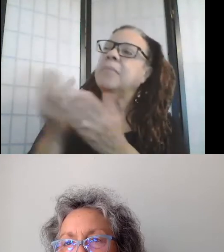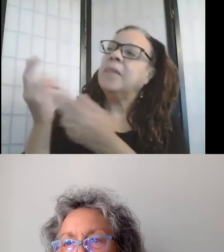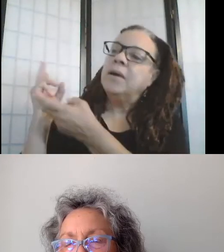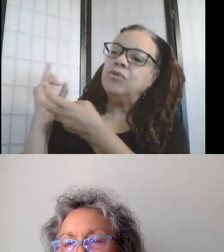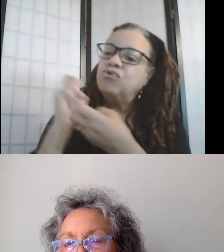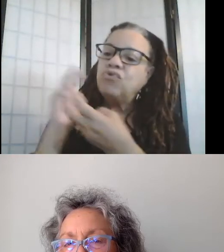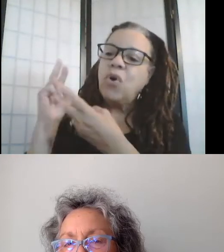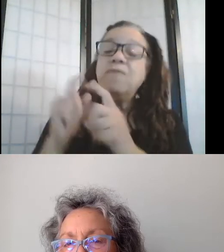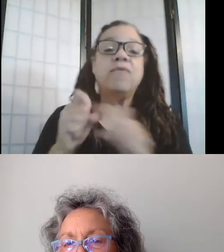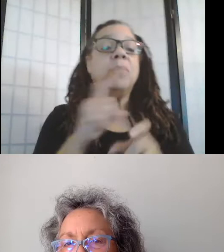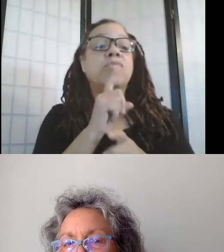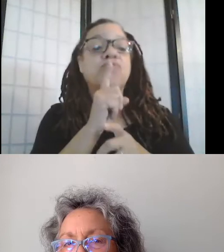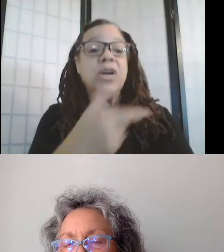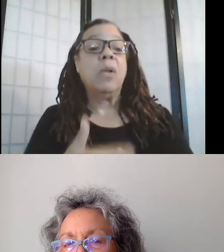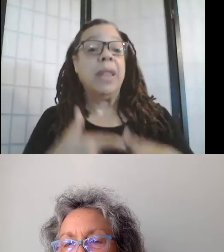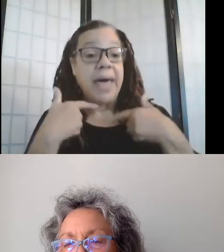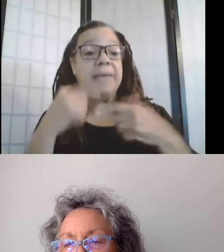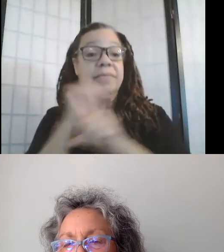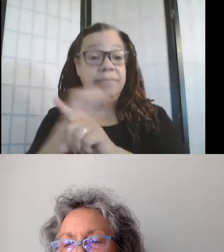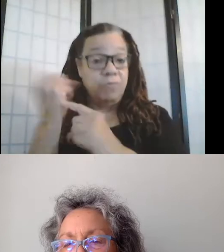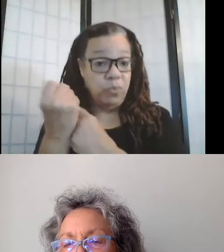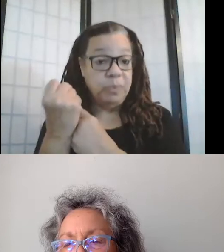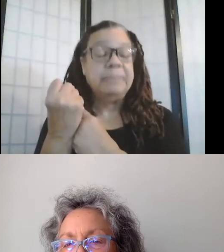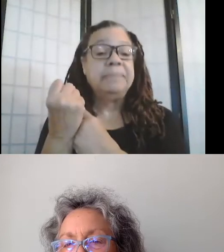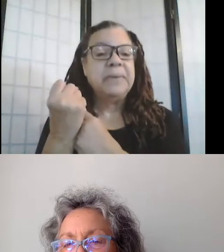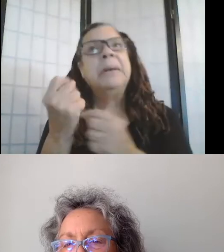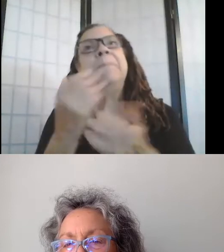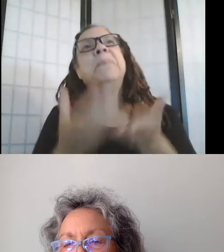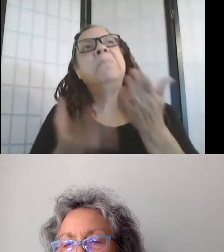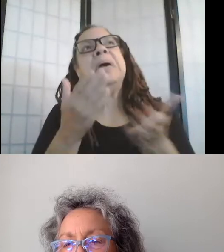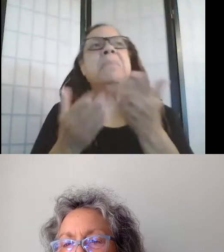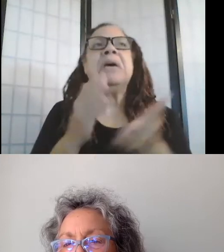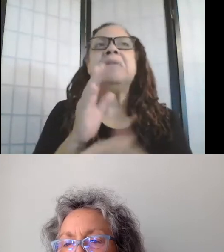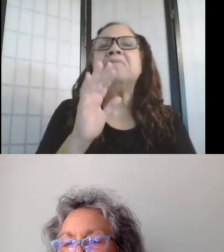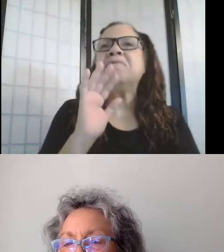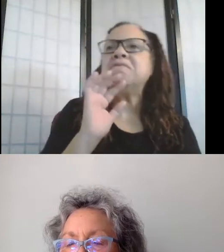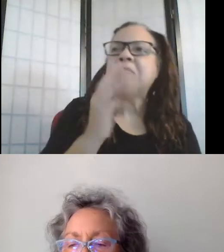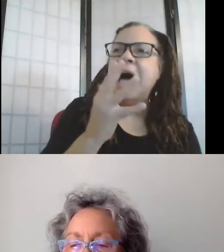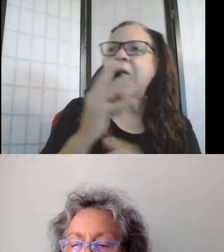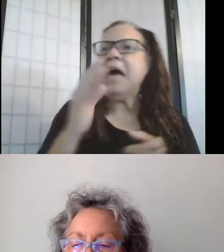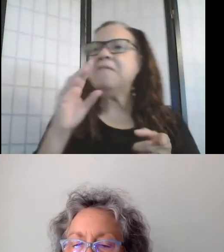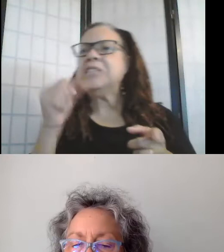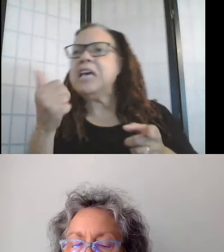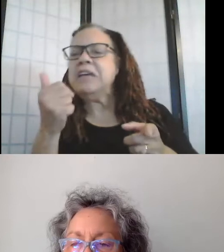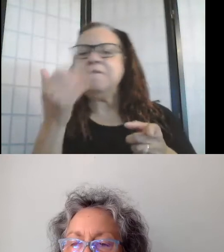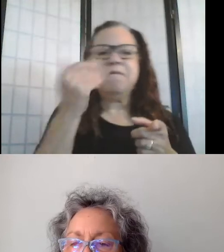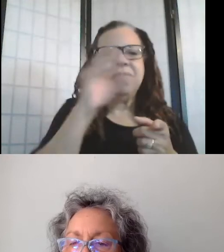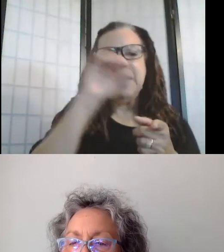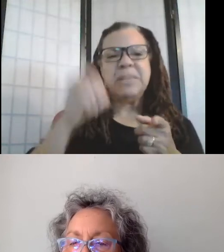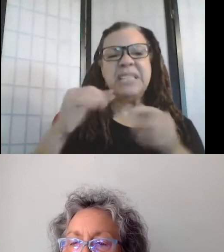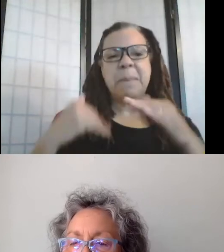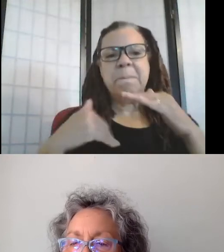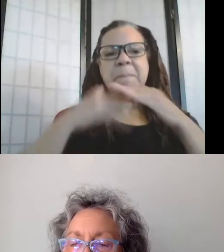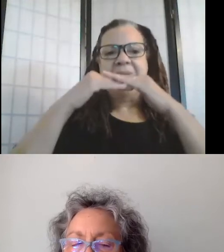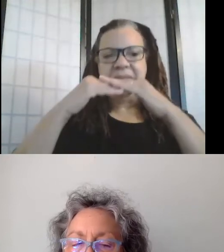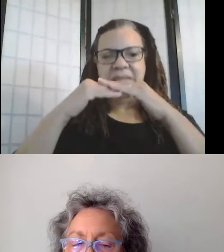real life circumstances, and yet I would put it down to about maybe 5 to 10, 15% max is